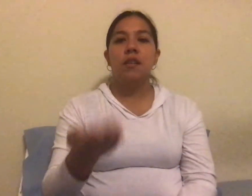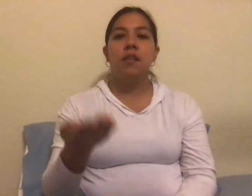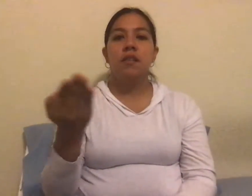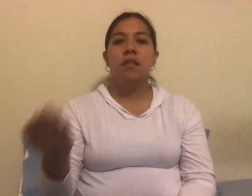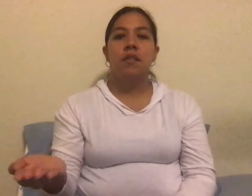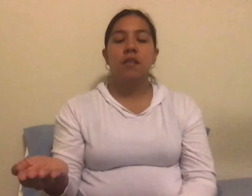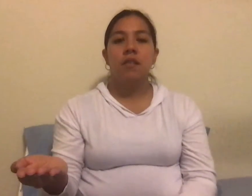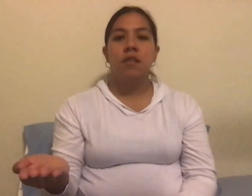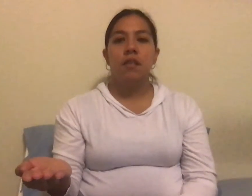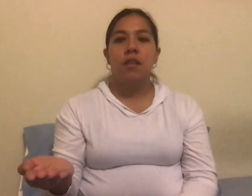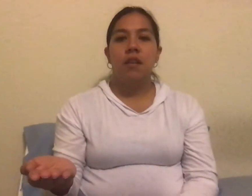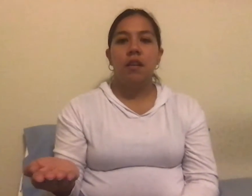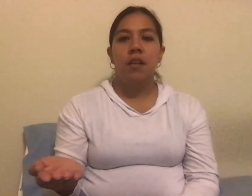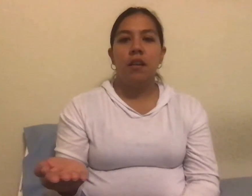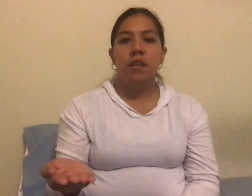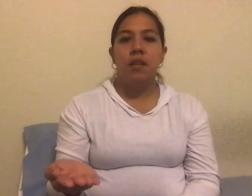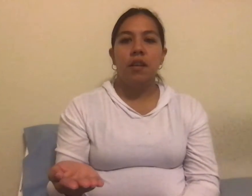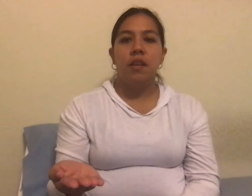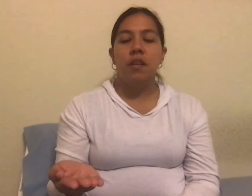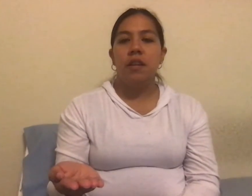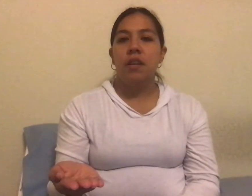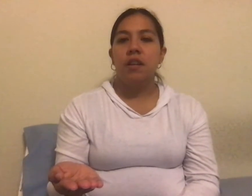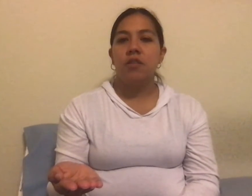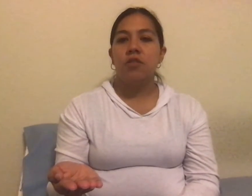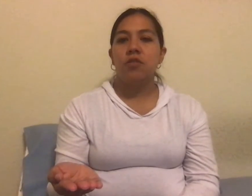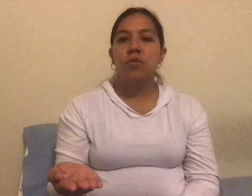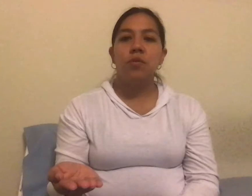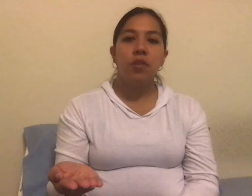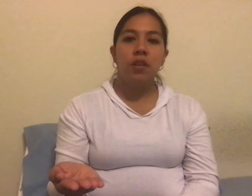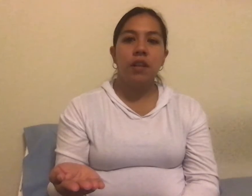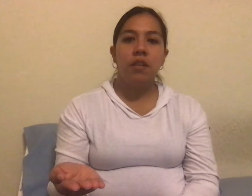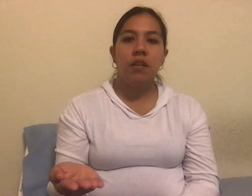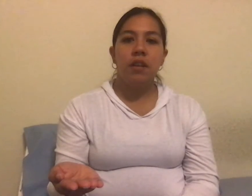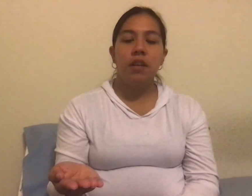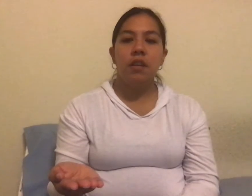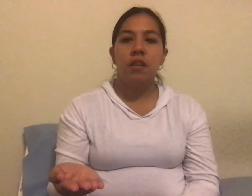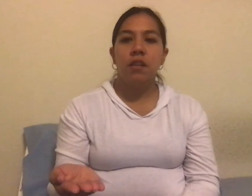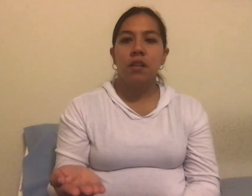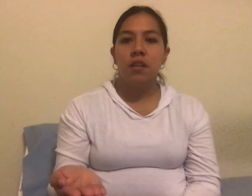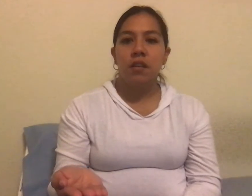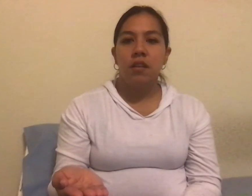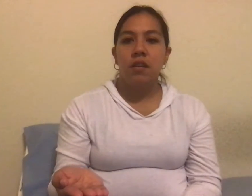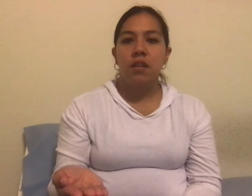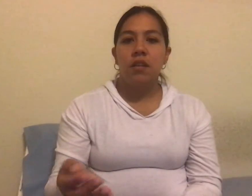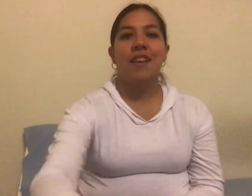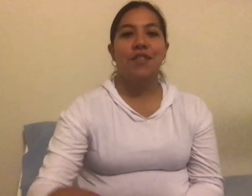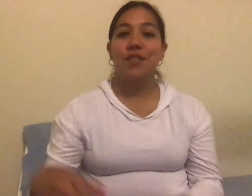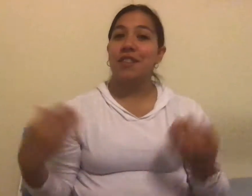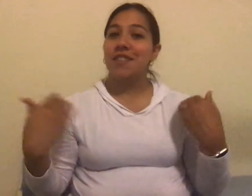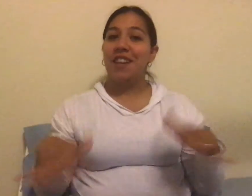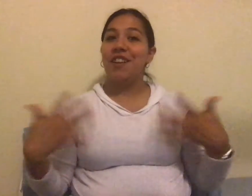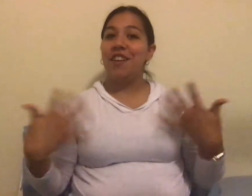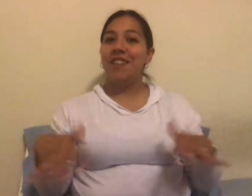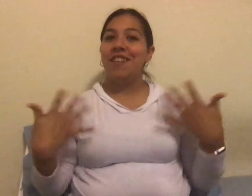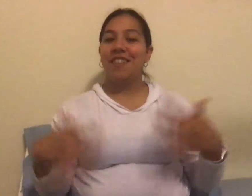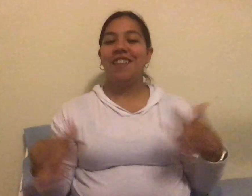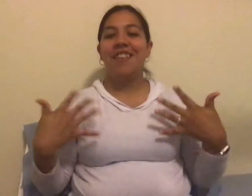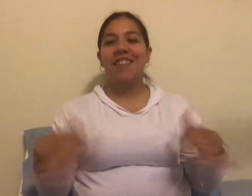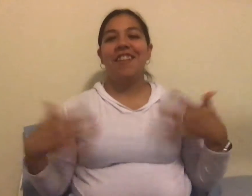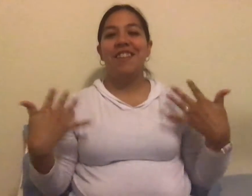something, and then extraordinary? It's just here,